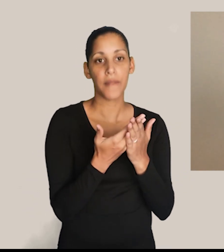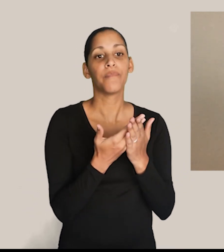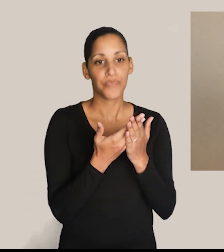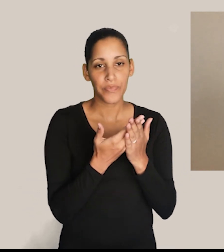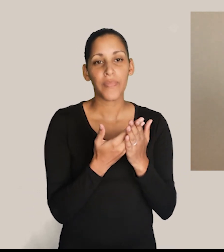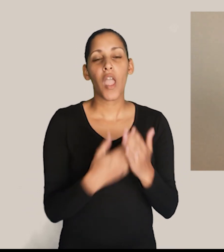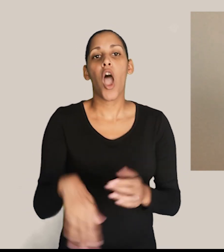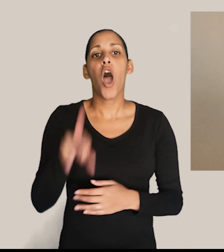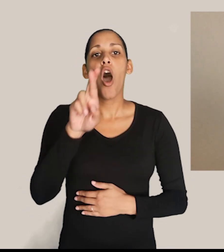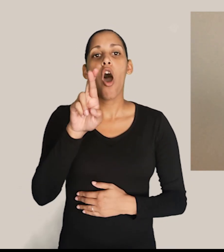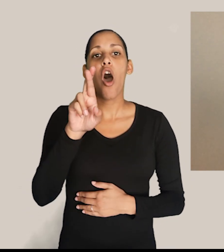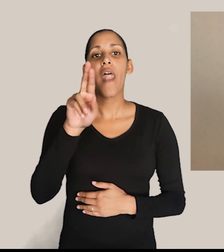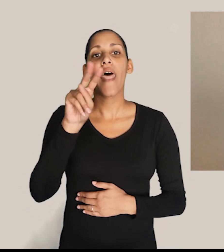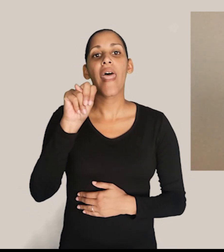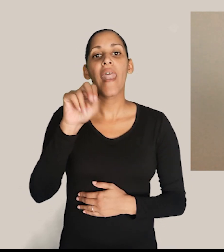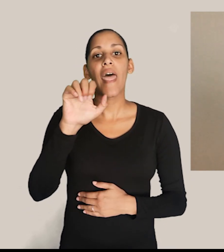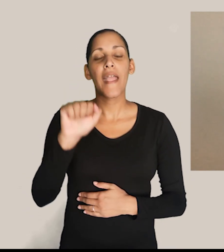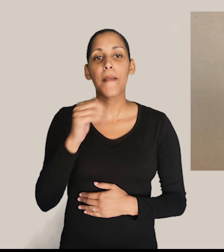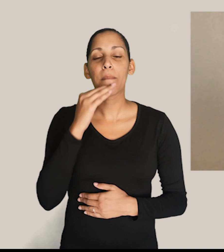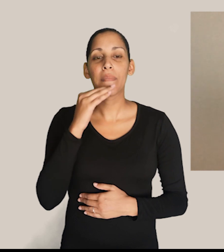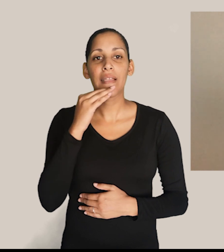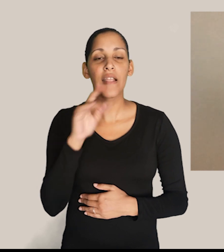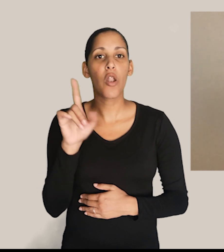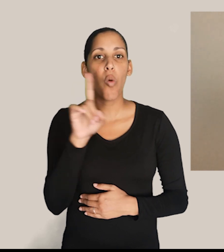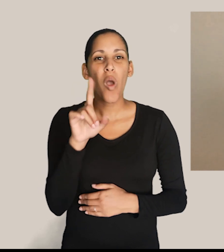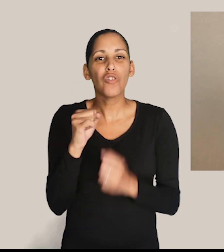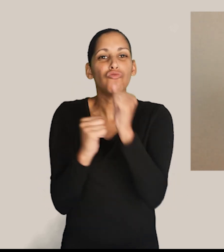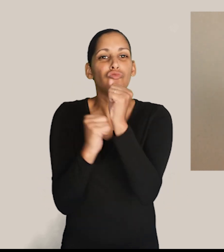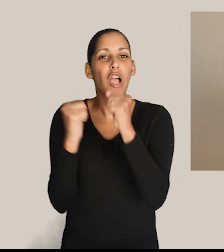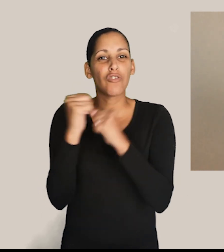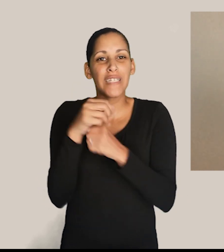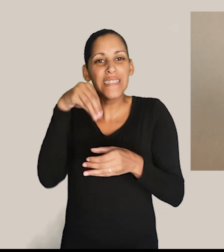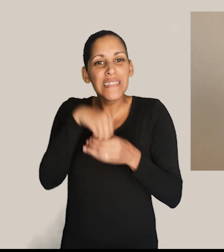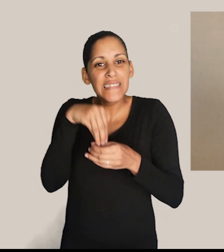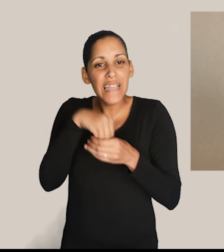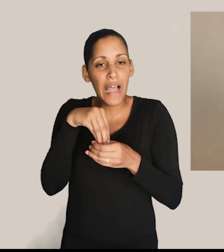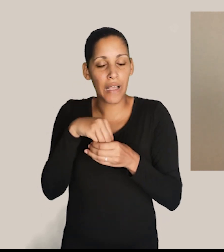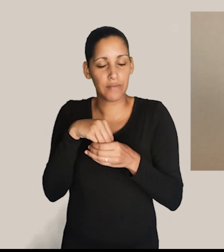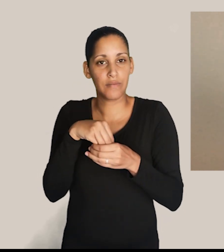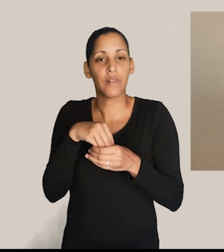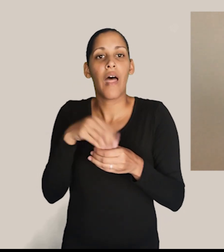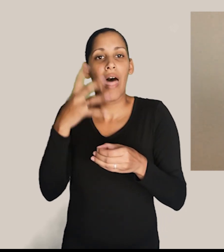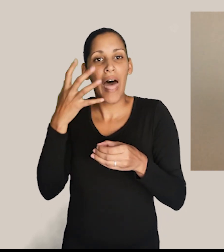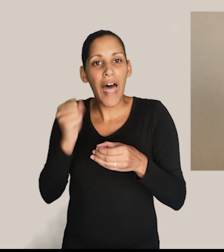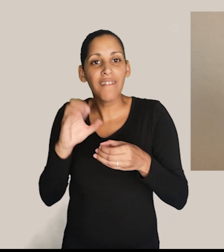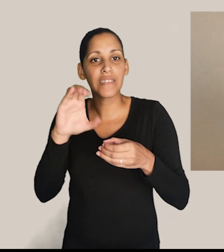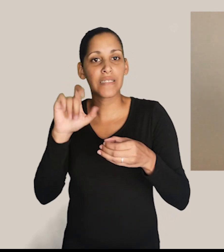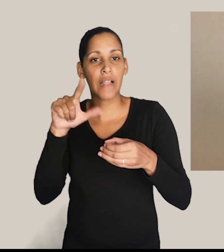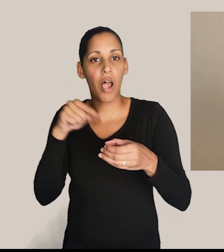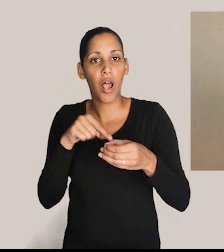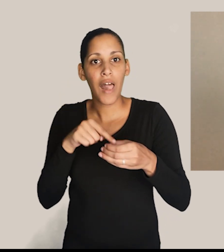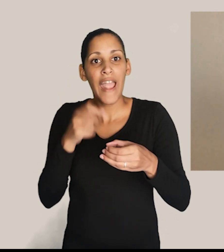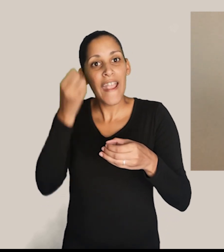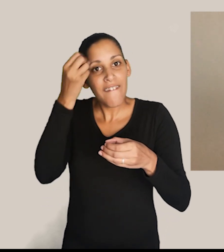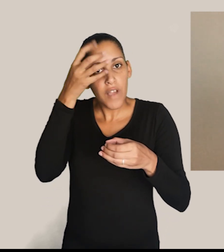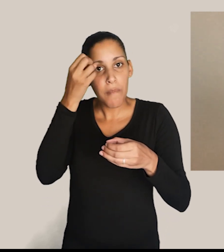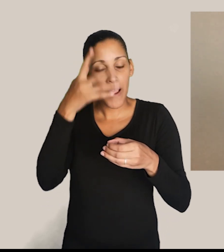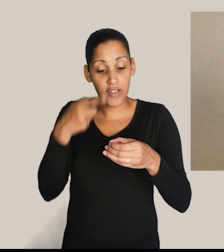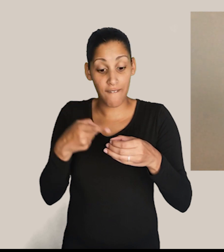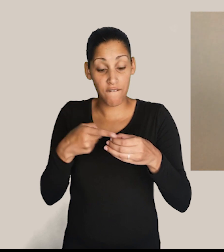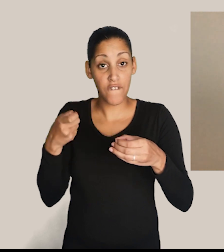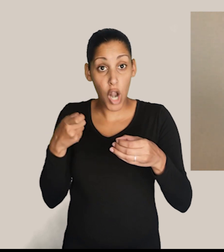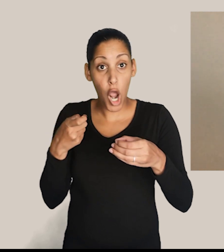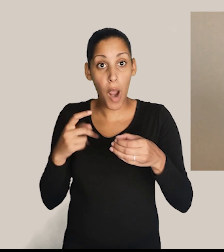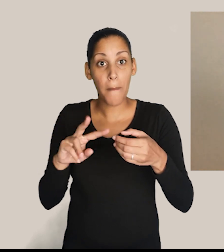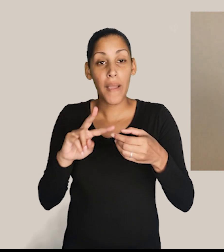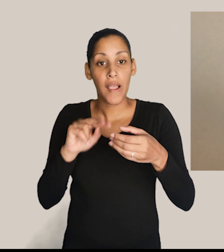And lastly, RNA. So RNA stands for ribonucleic acid. It is a structure found in a cell that